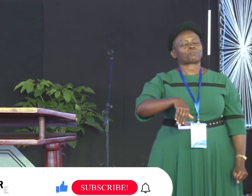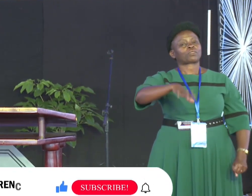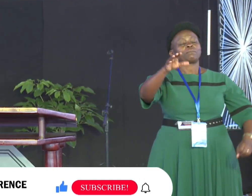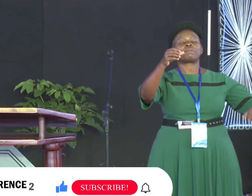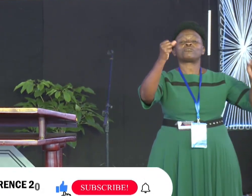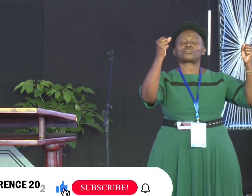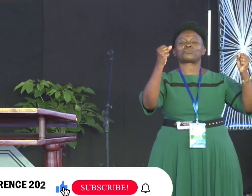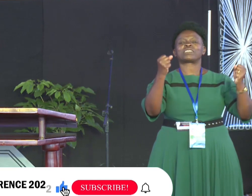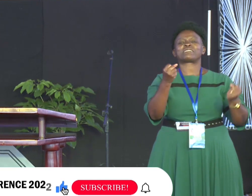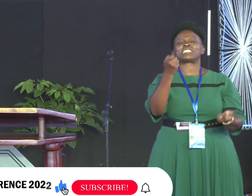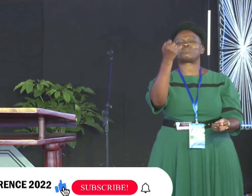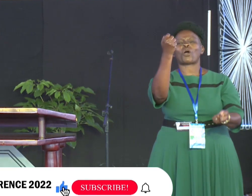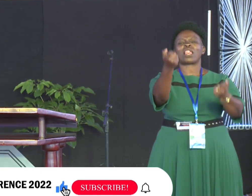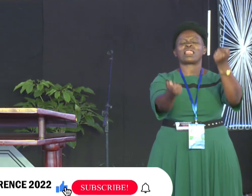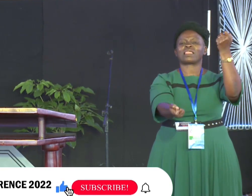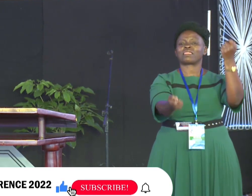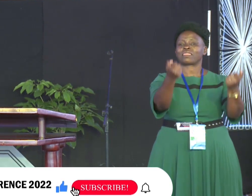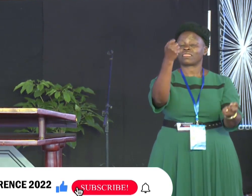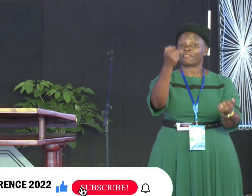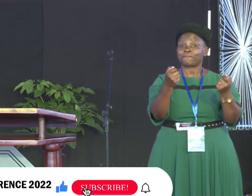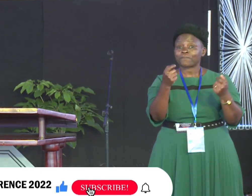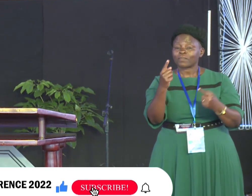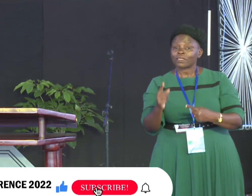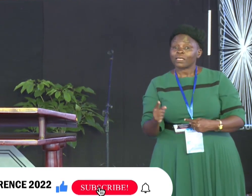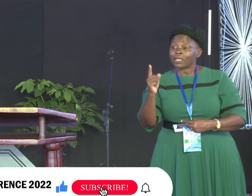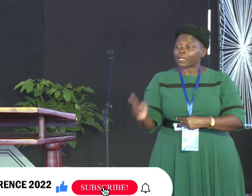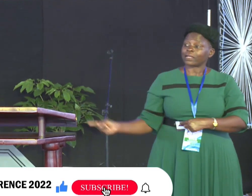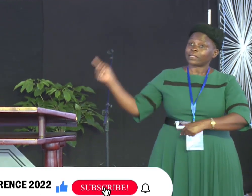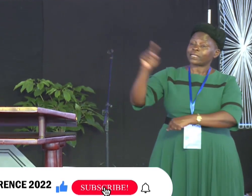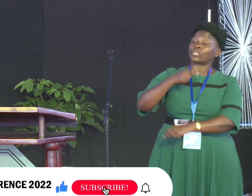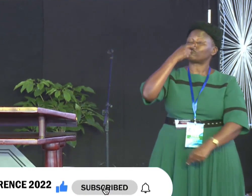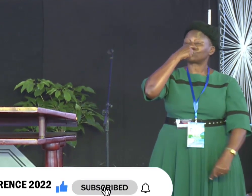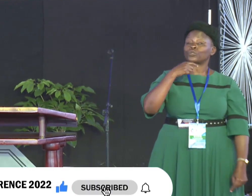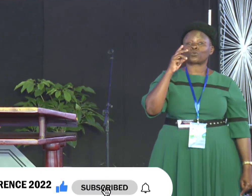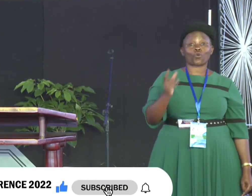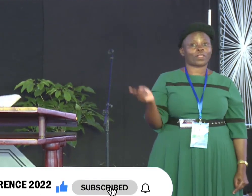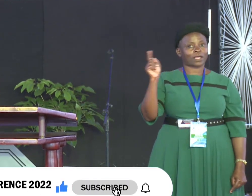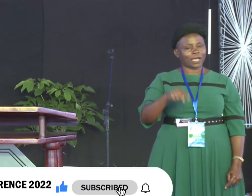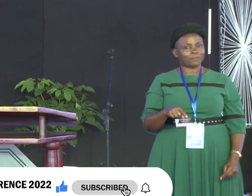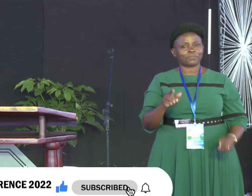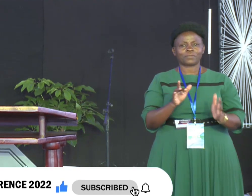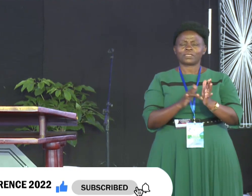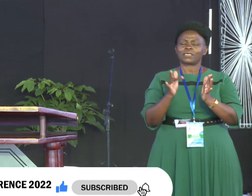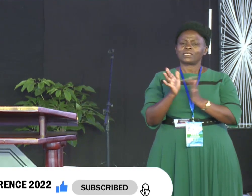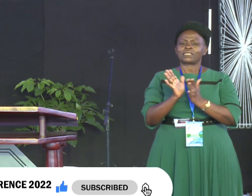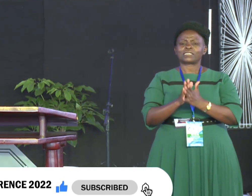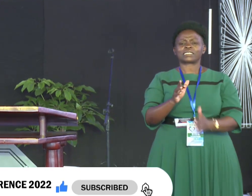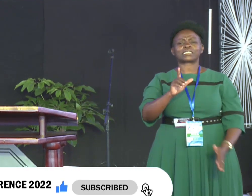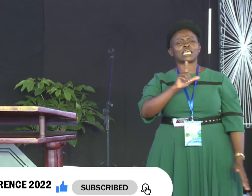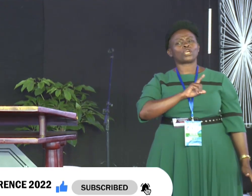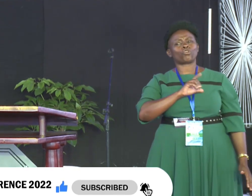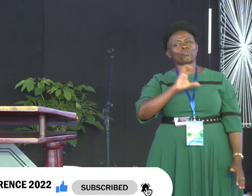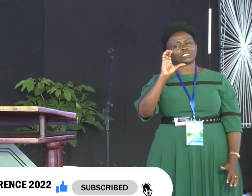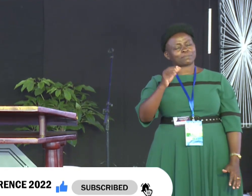Your strength is small. So the day of sorrow will come. Jesus says in